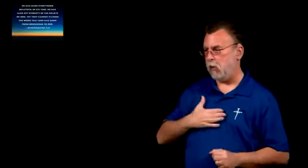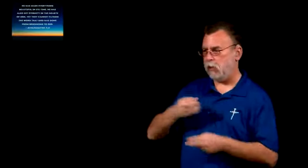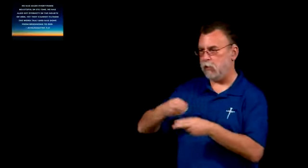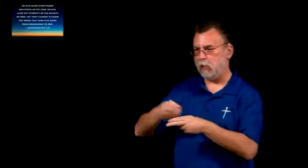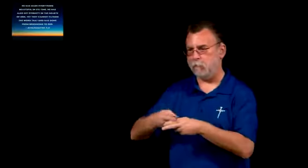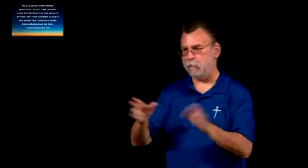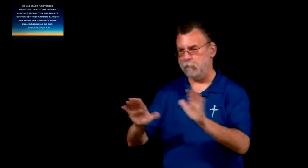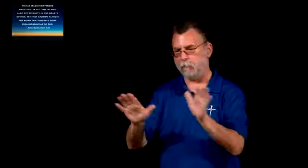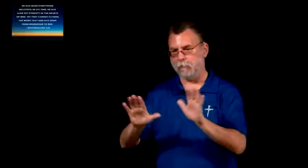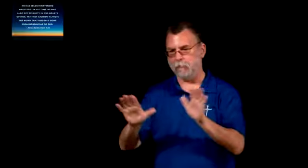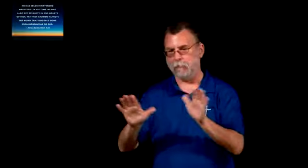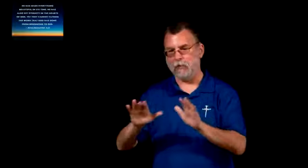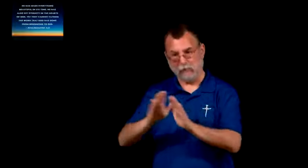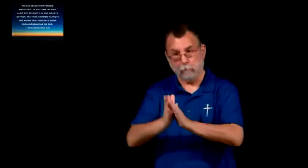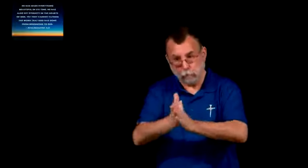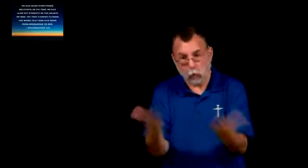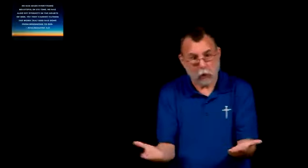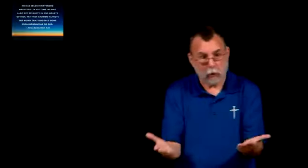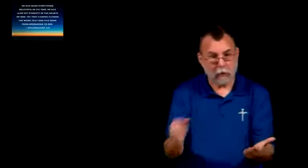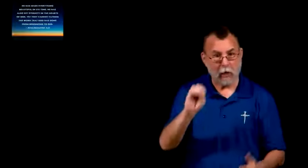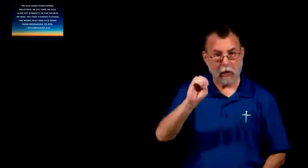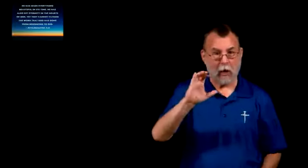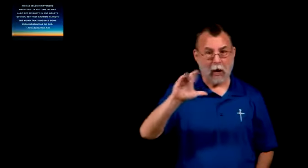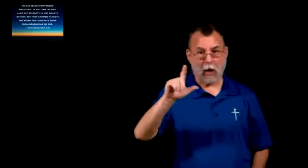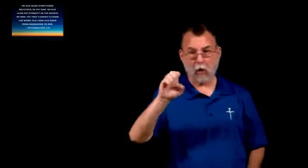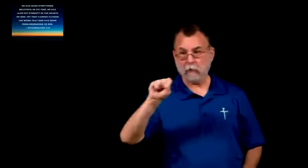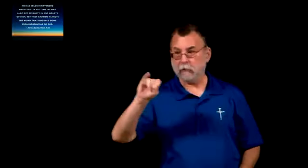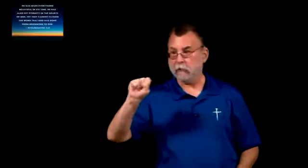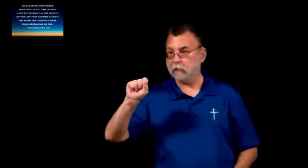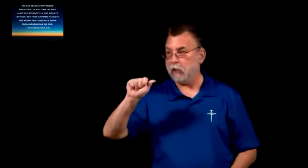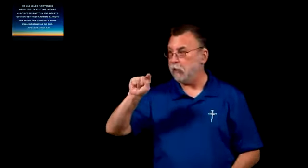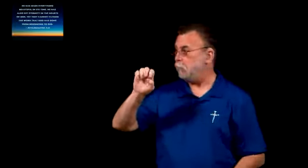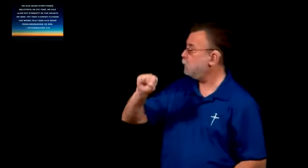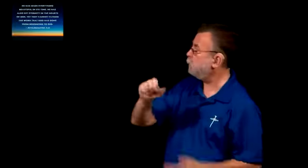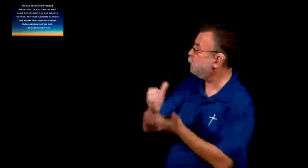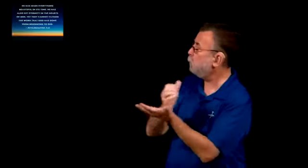So it's everything in his name, in his time.